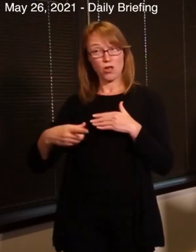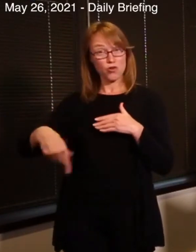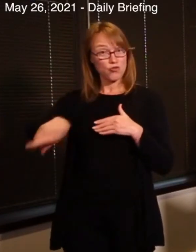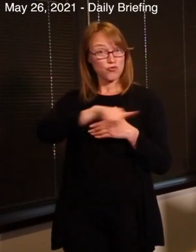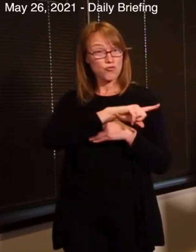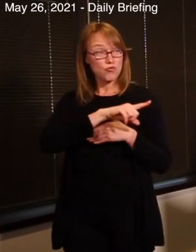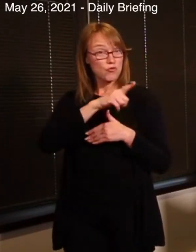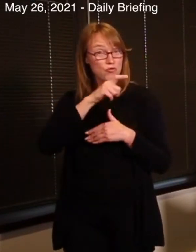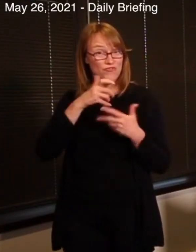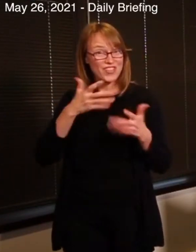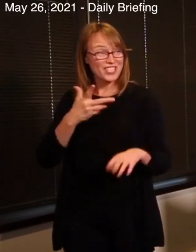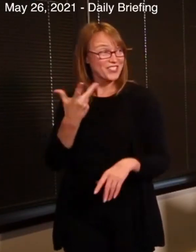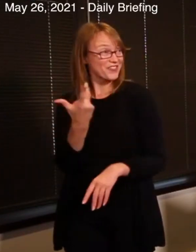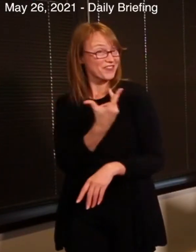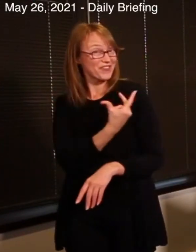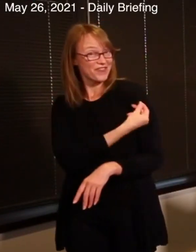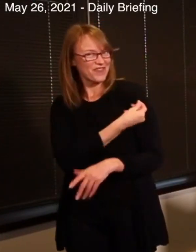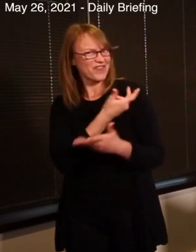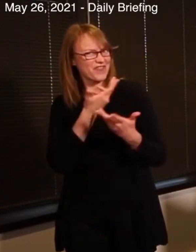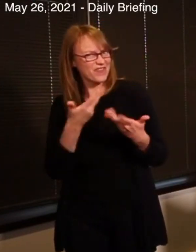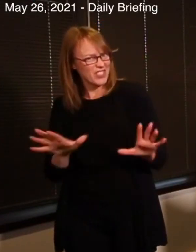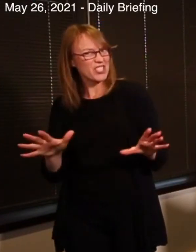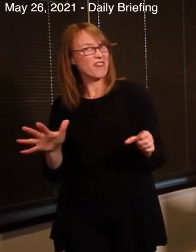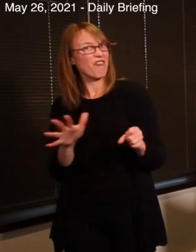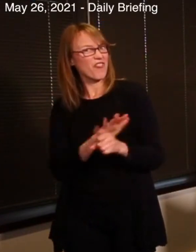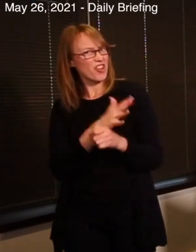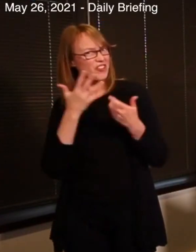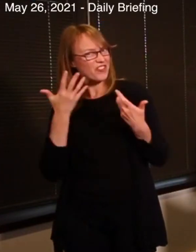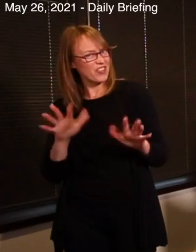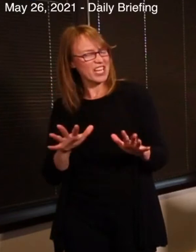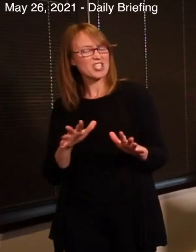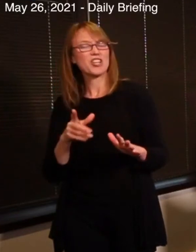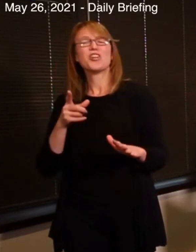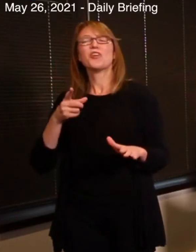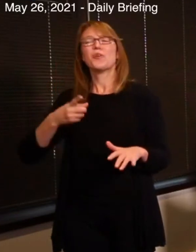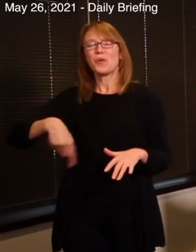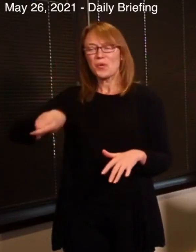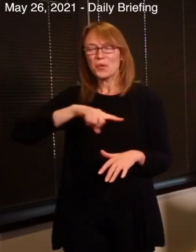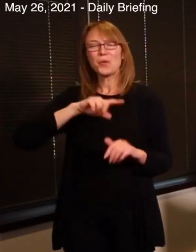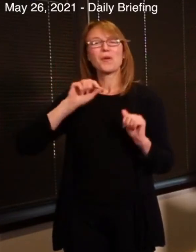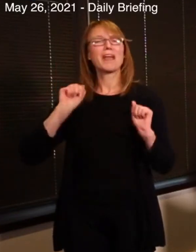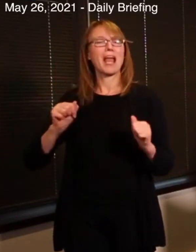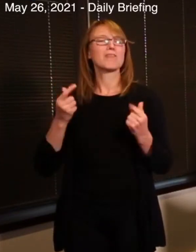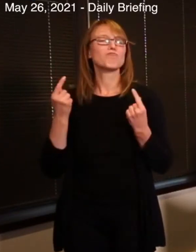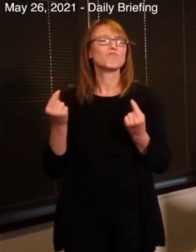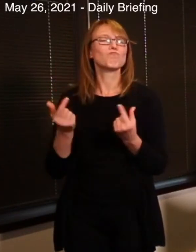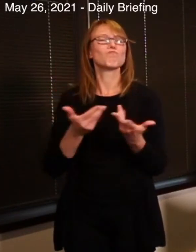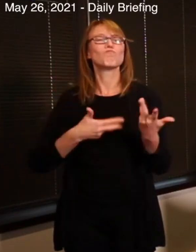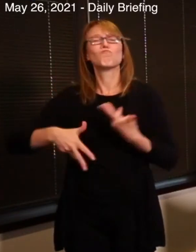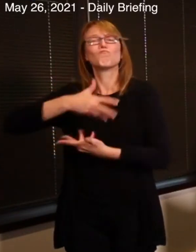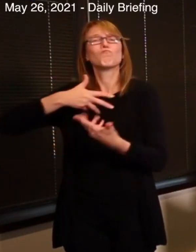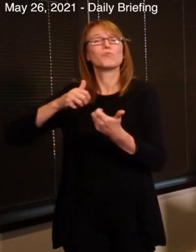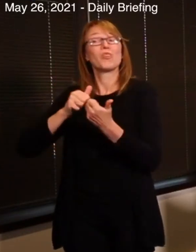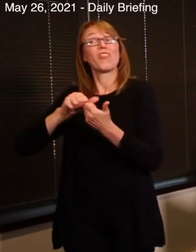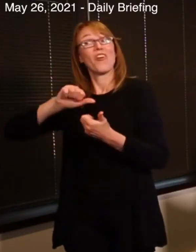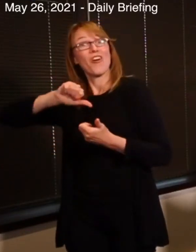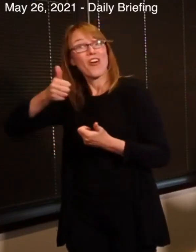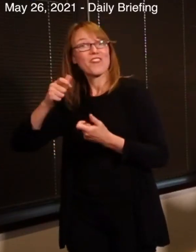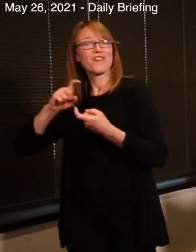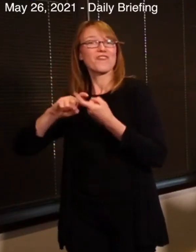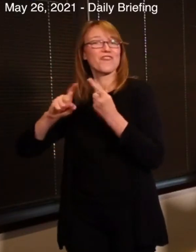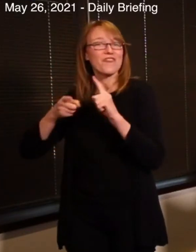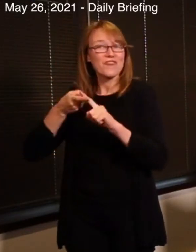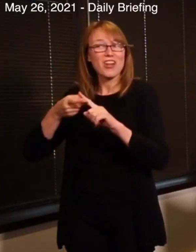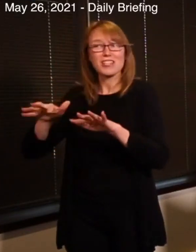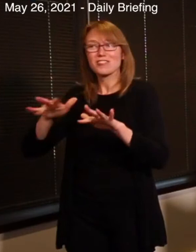safely together. You can gather with family and friends that are vaccinated without any of the extra precautions, because we know that the vaccine is safe